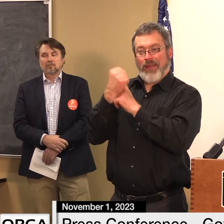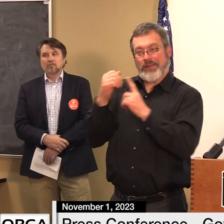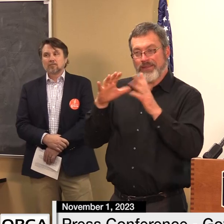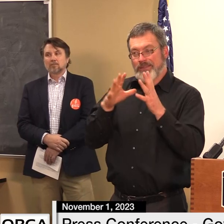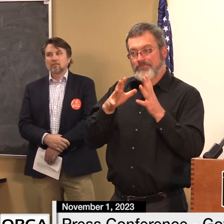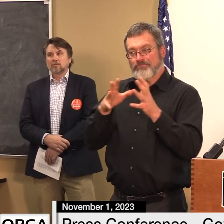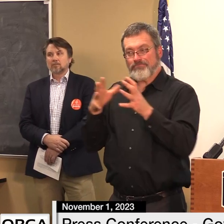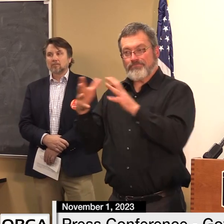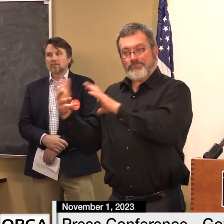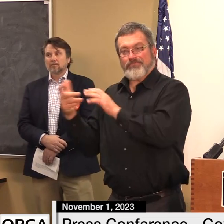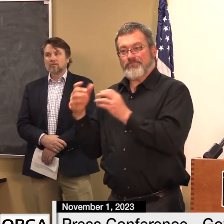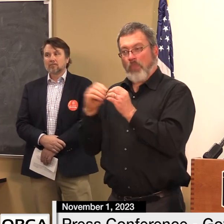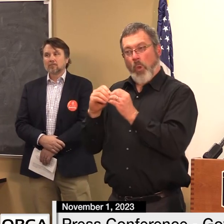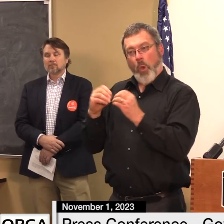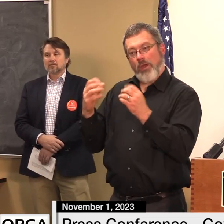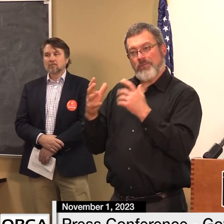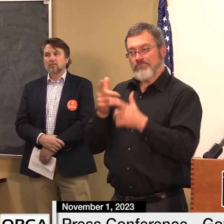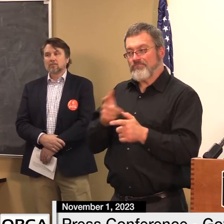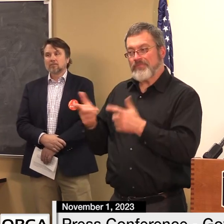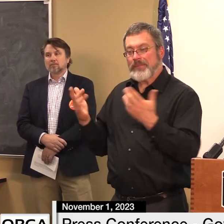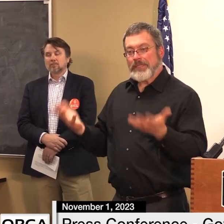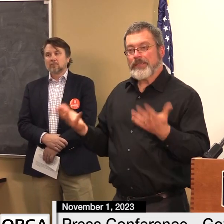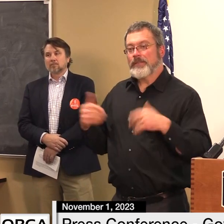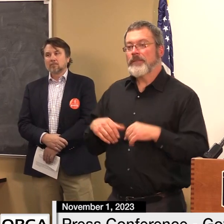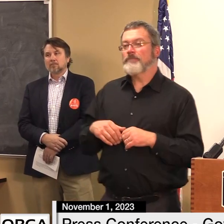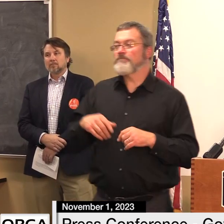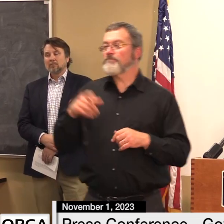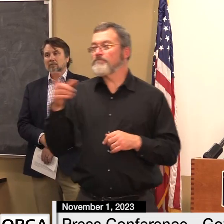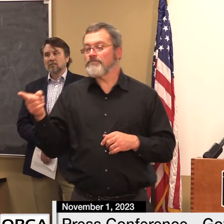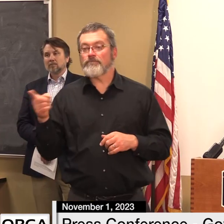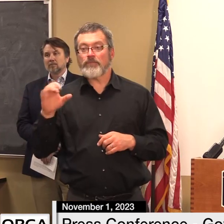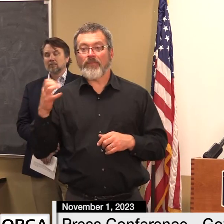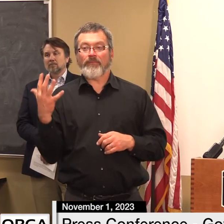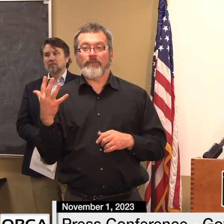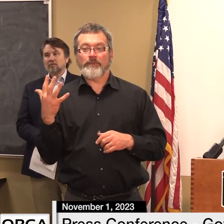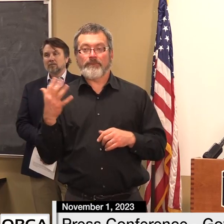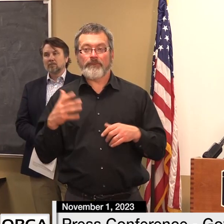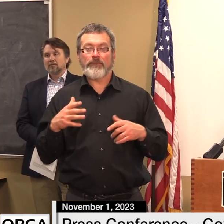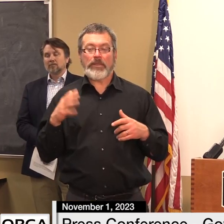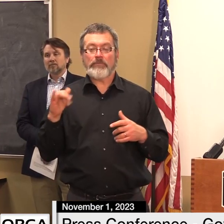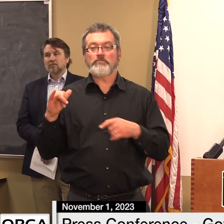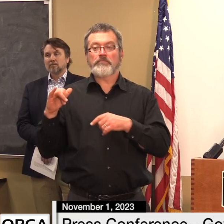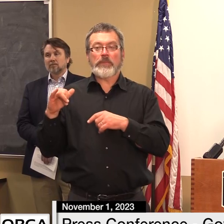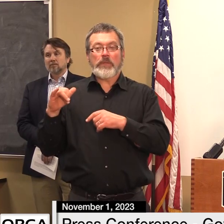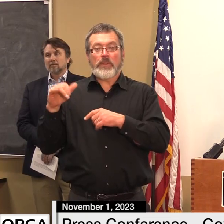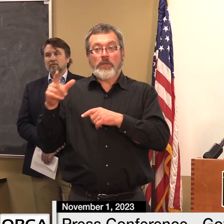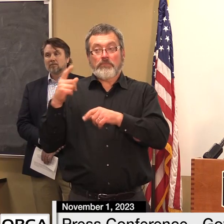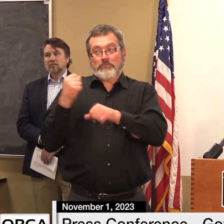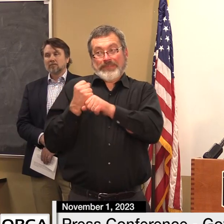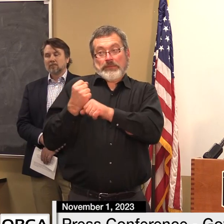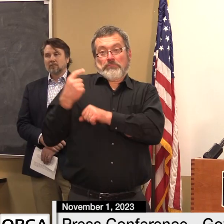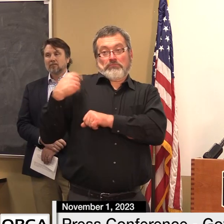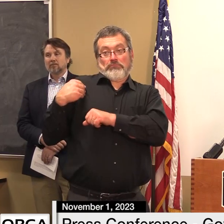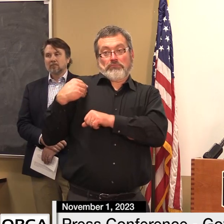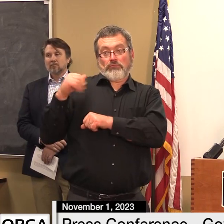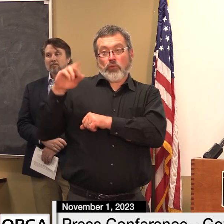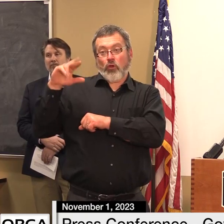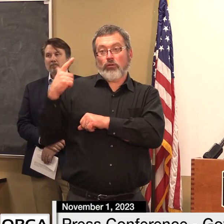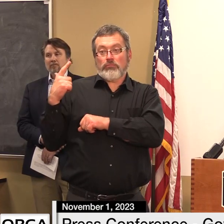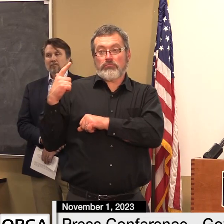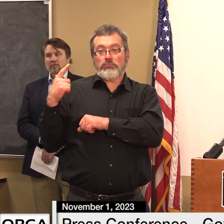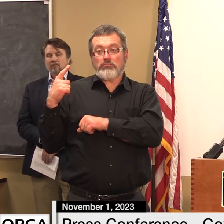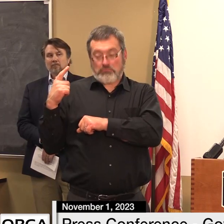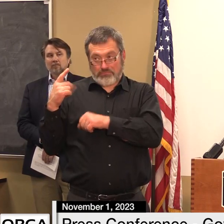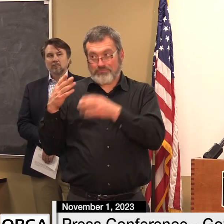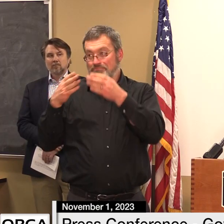So kind of staying in track with both of these a little bit, in light of all of these incidents, it was last August you released your Public Safety Enhancement and Violent Reaction 10-point plan. So I